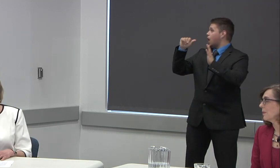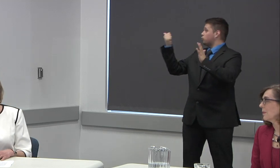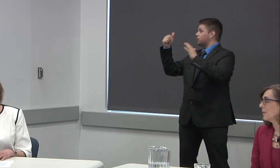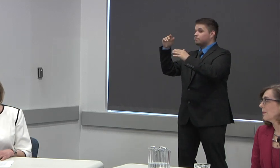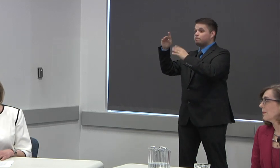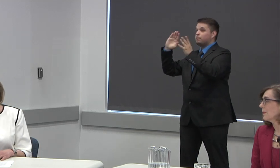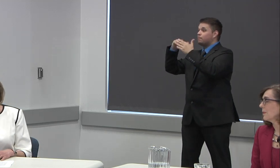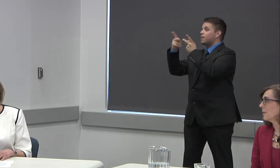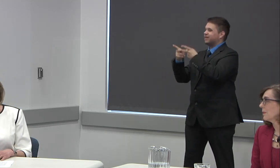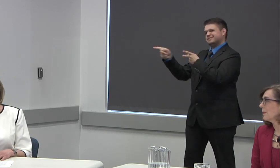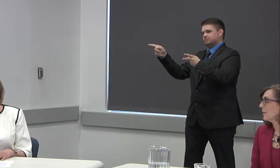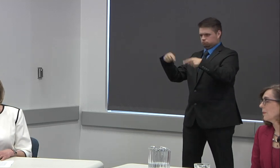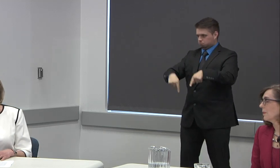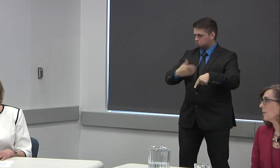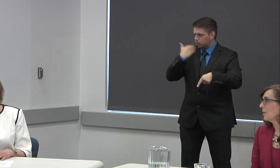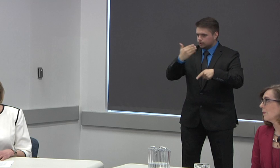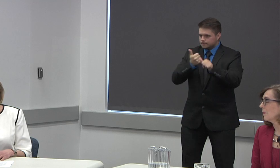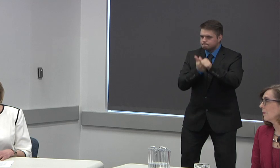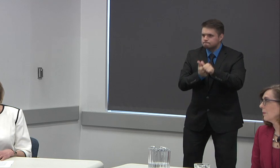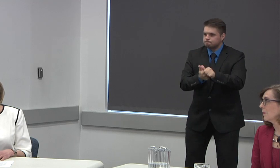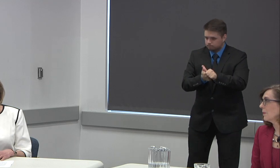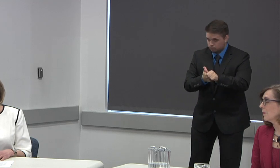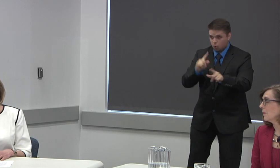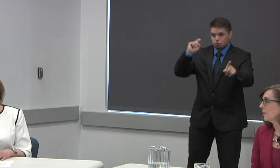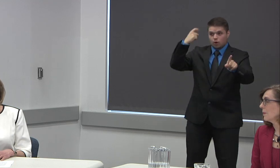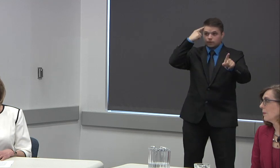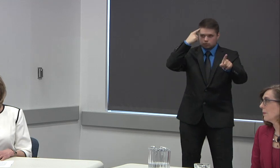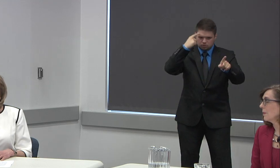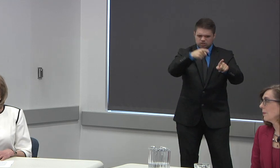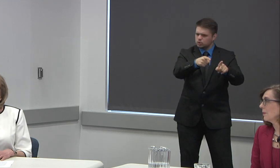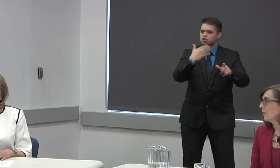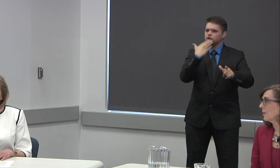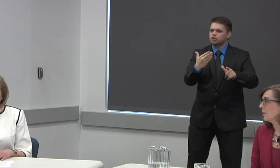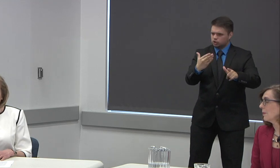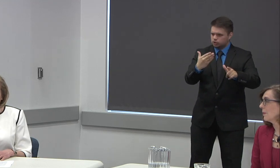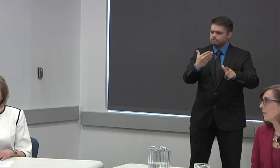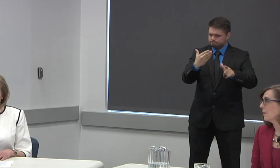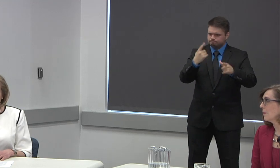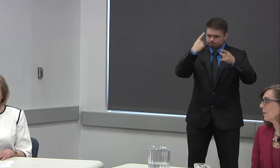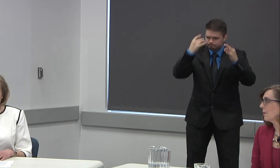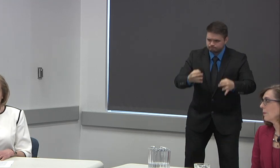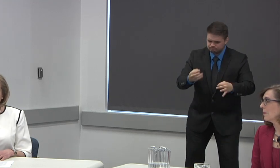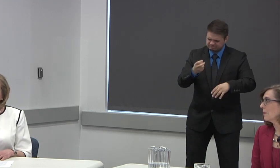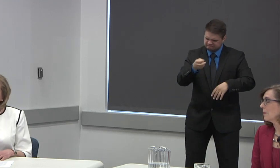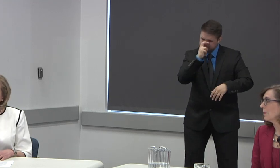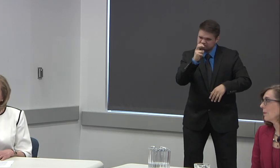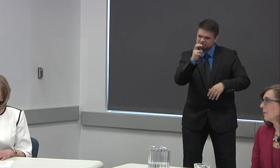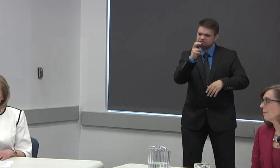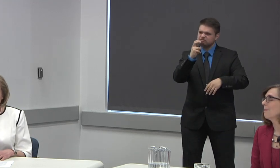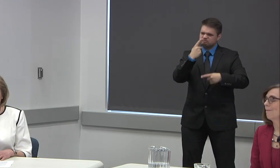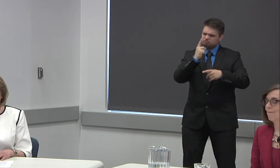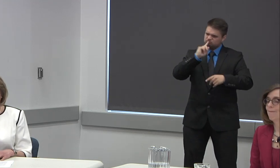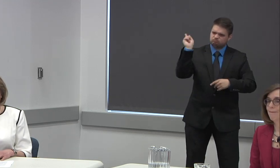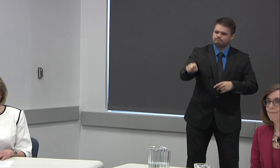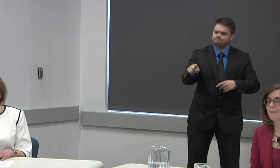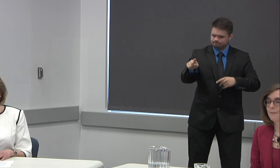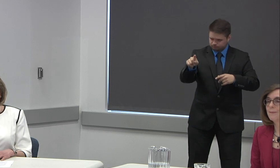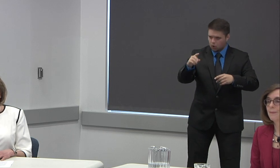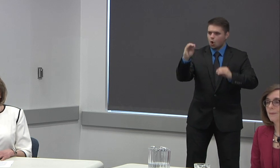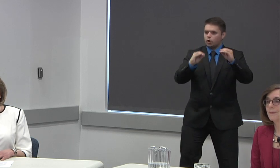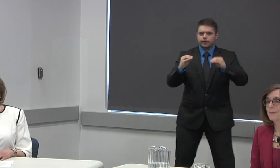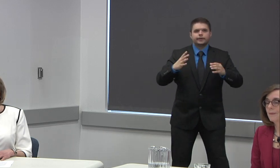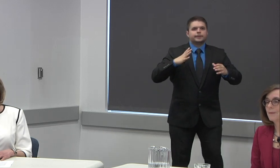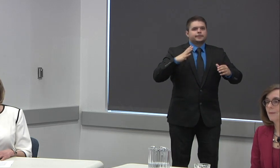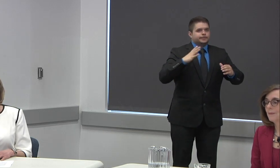of the governor's early, decisive response, along with the willingness of Oregonians to take action.